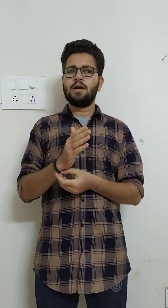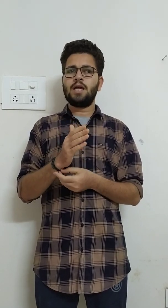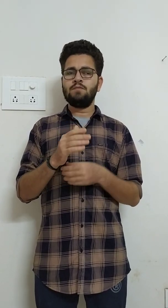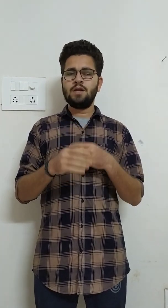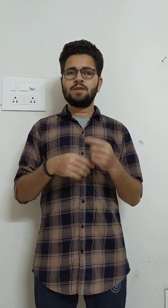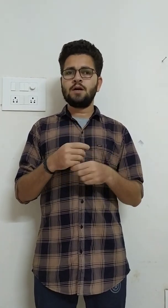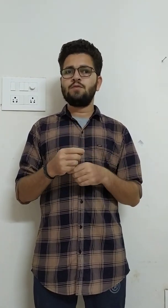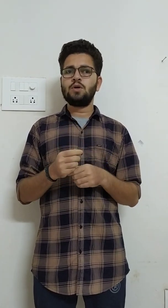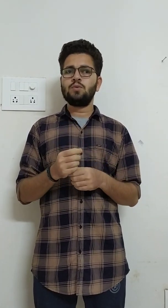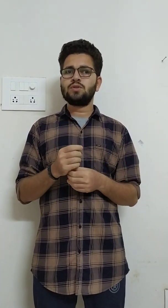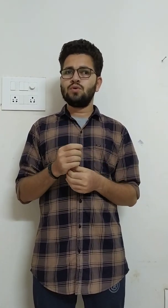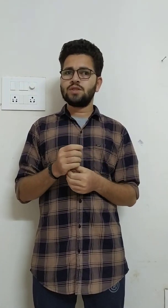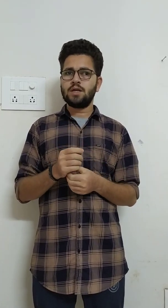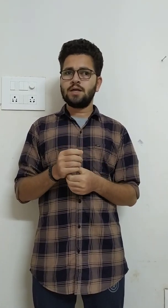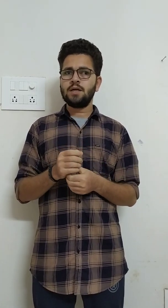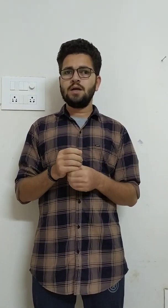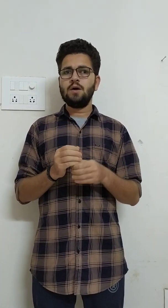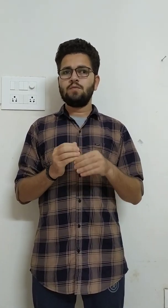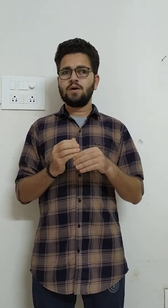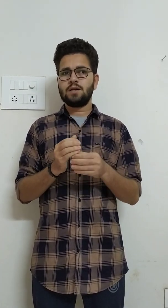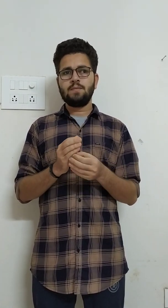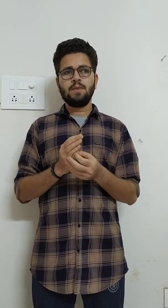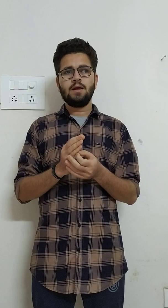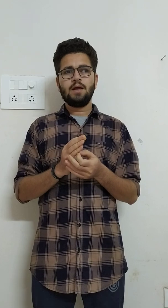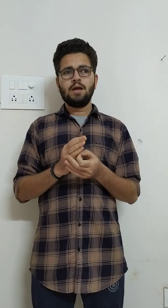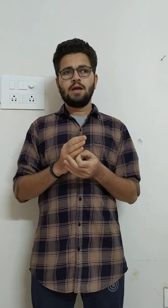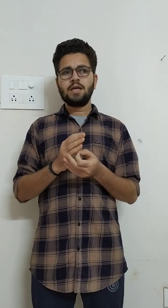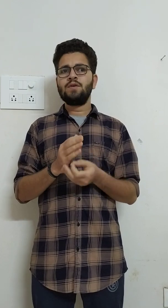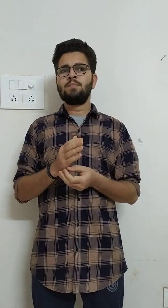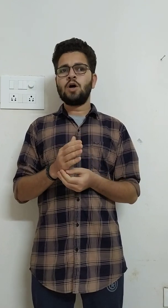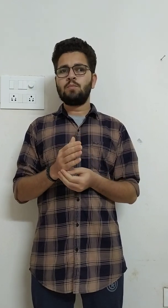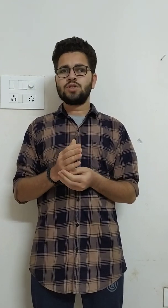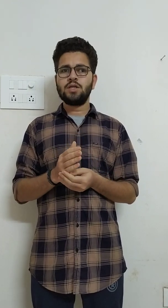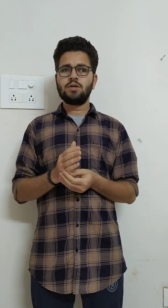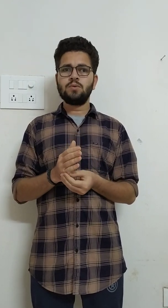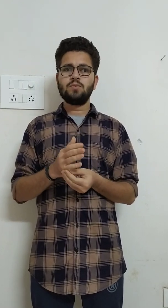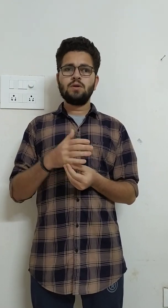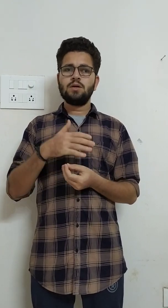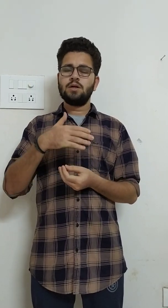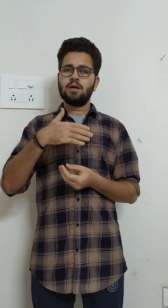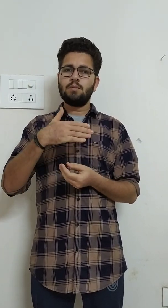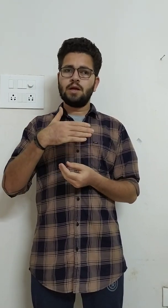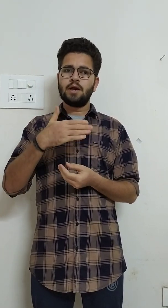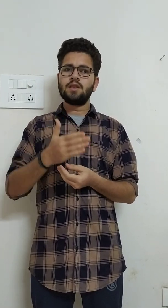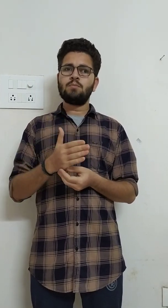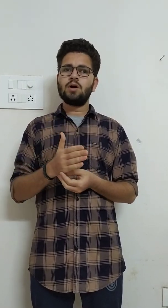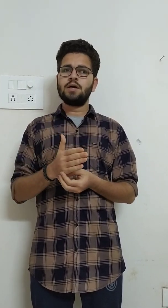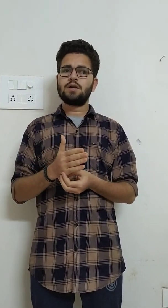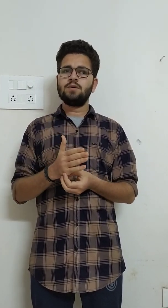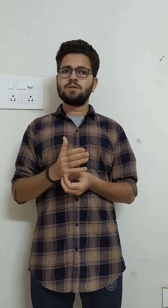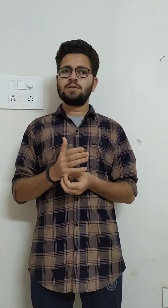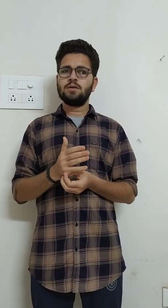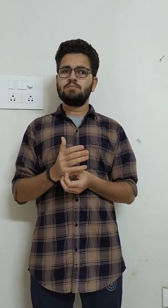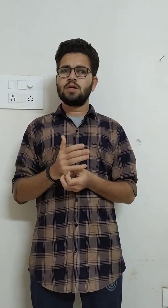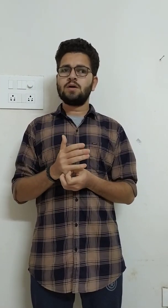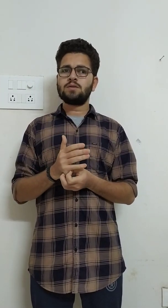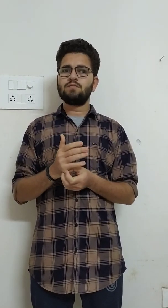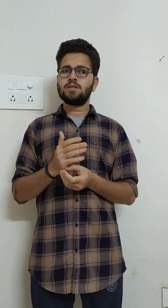I am very thankful to Solution Adda for giving me opportunity to attend the mock interviews. Because of this